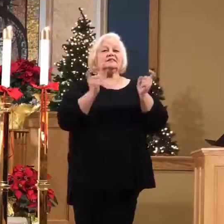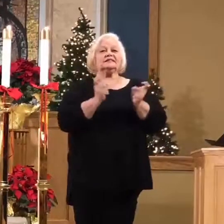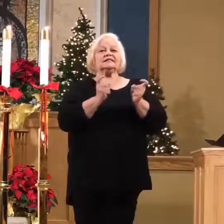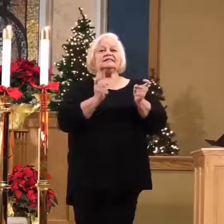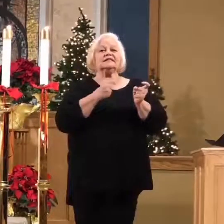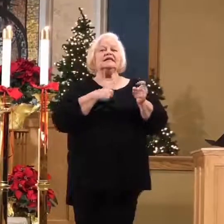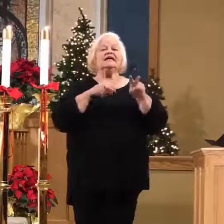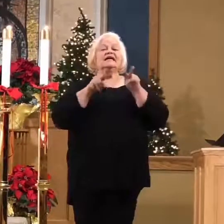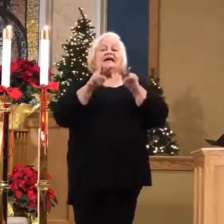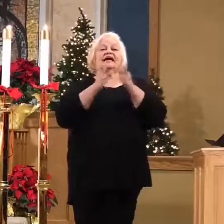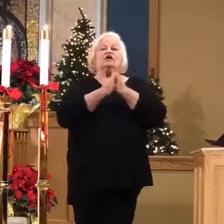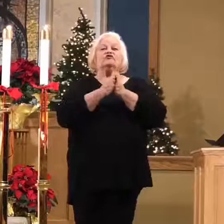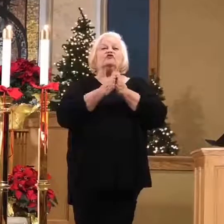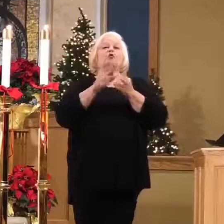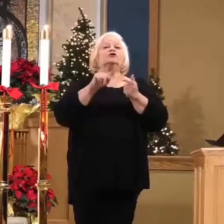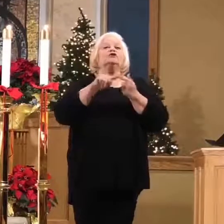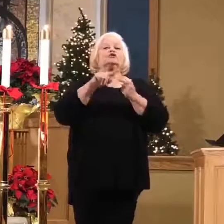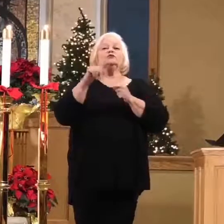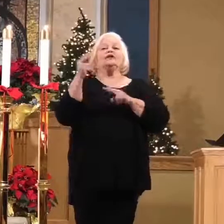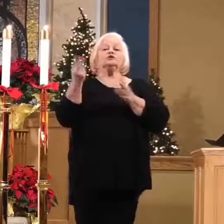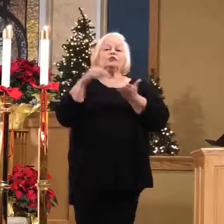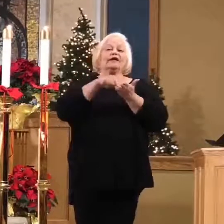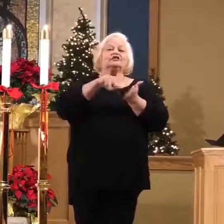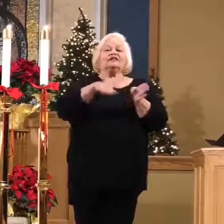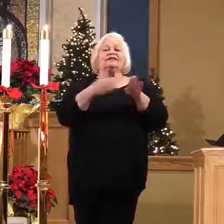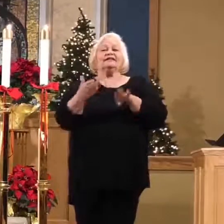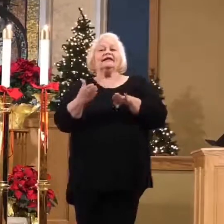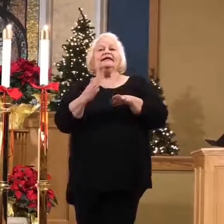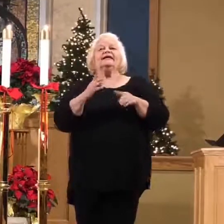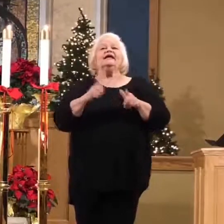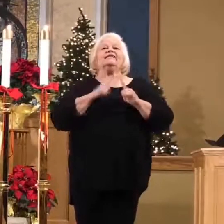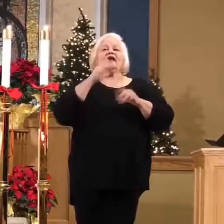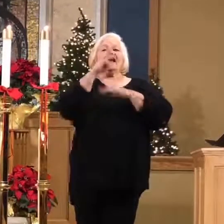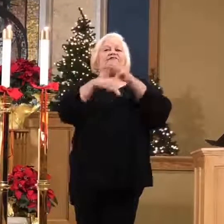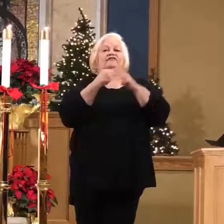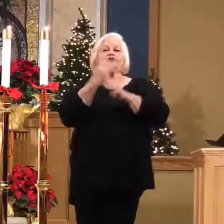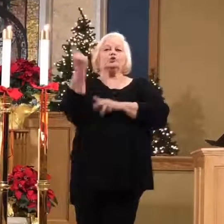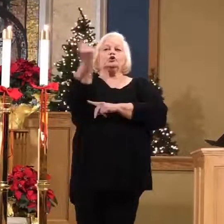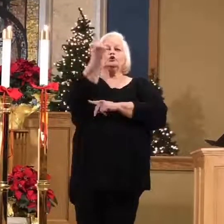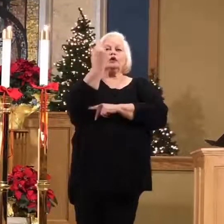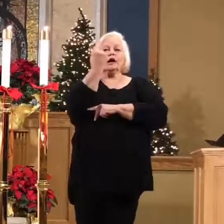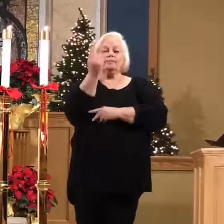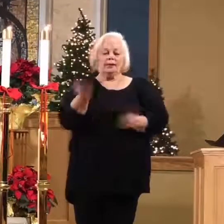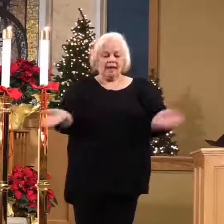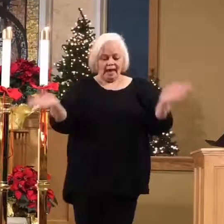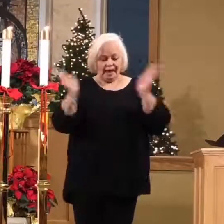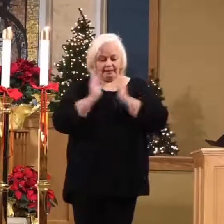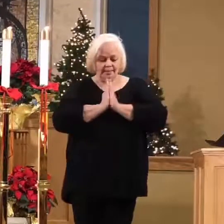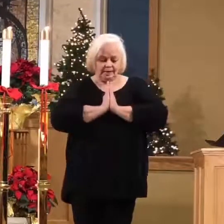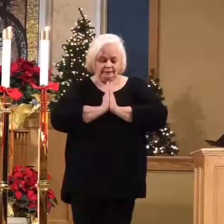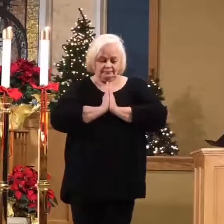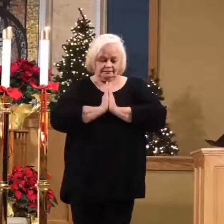of sins, and I look forward to the resurrection of the dead and the life of the world to come.